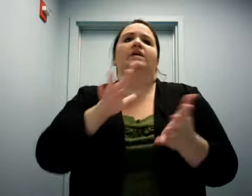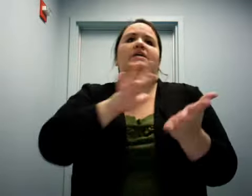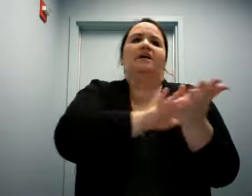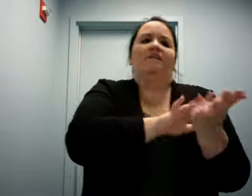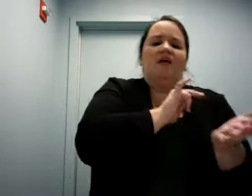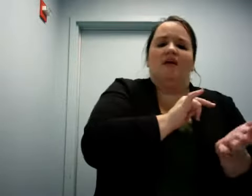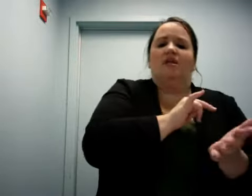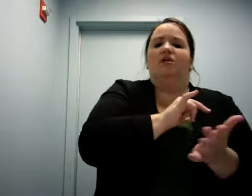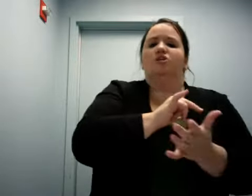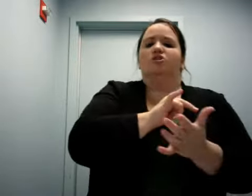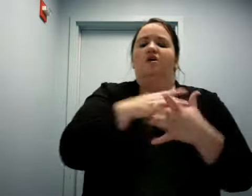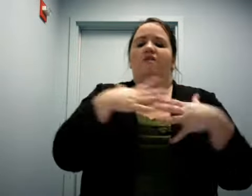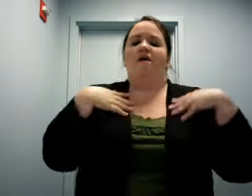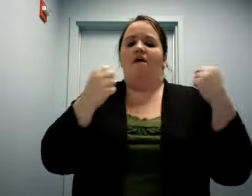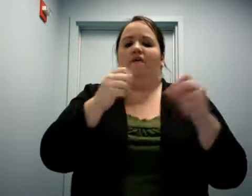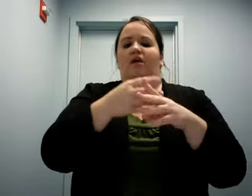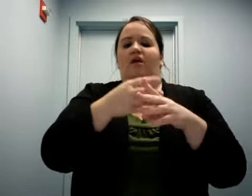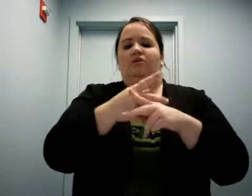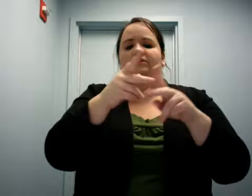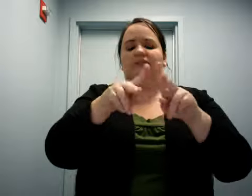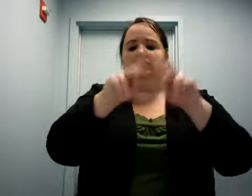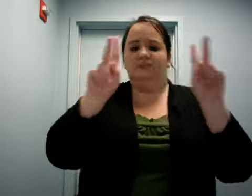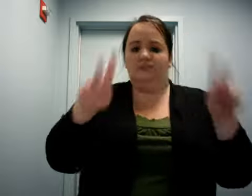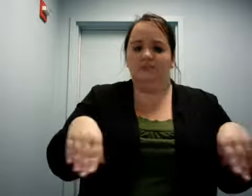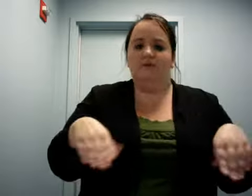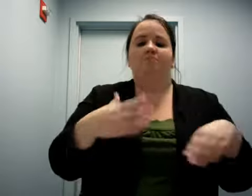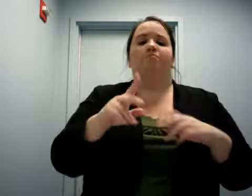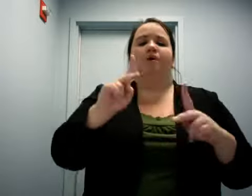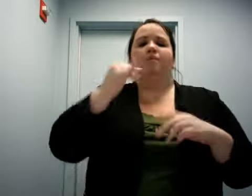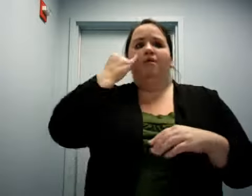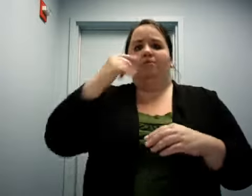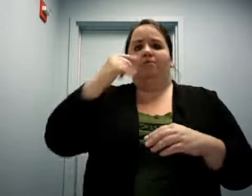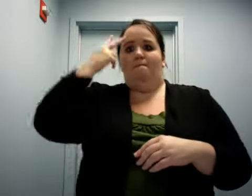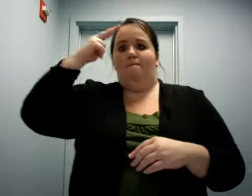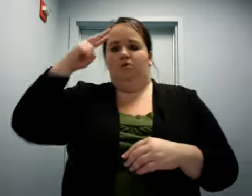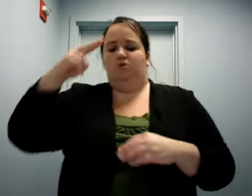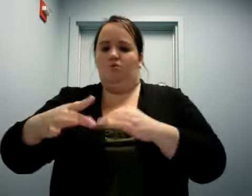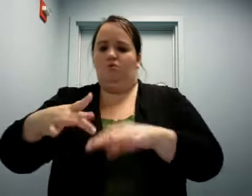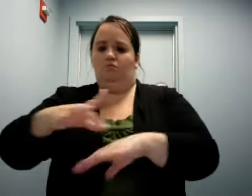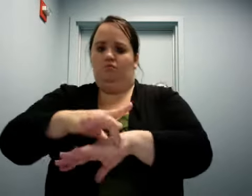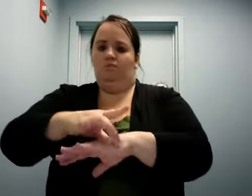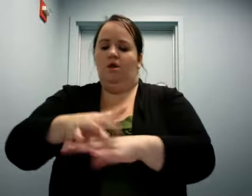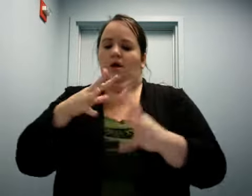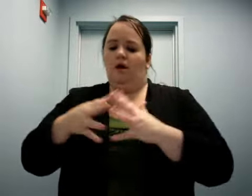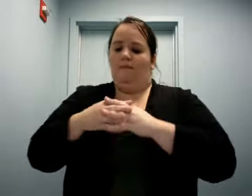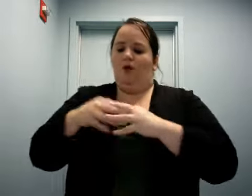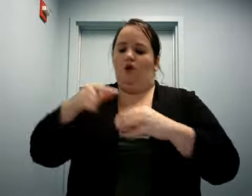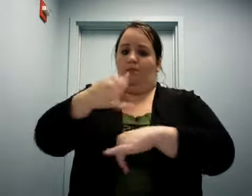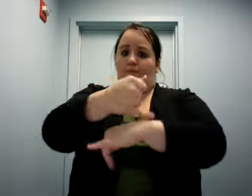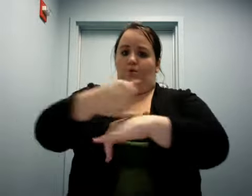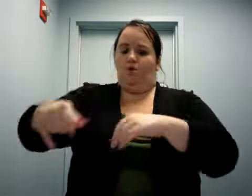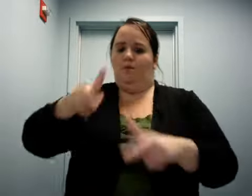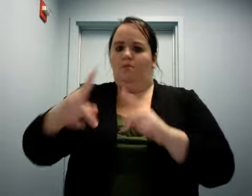across the border, being arrested at the border, that sort of thing. I remember walking around on my first day in